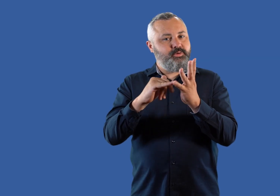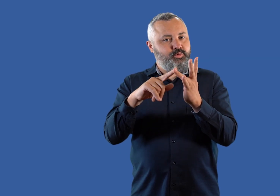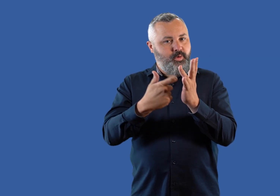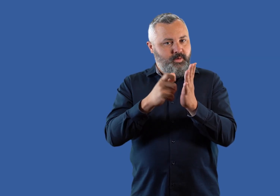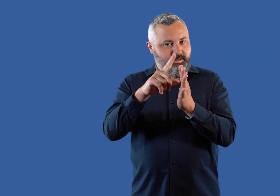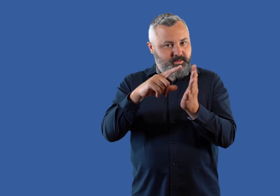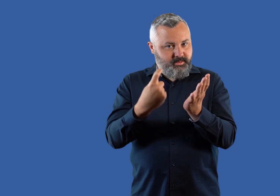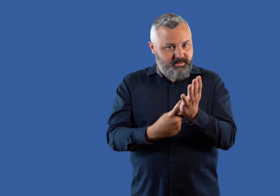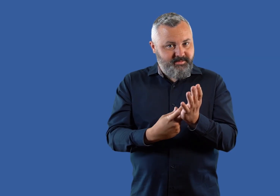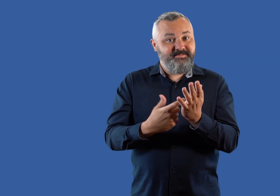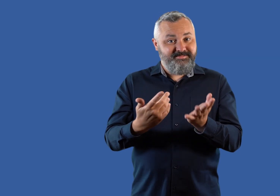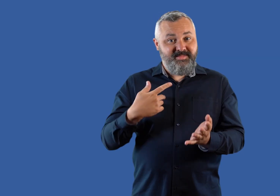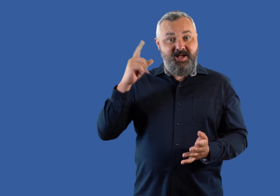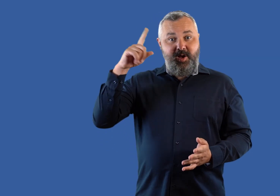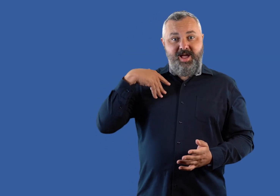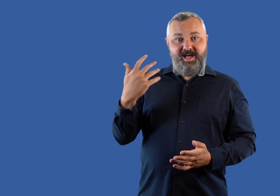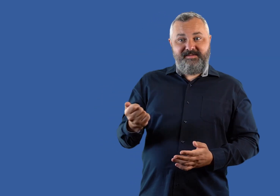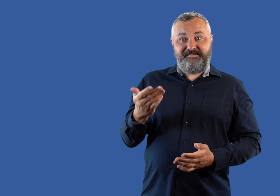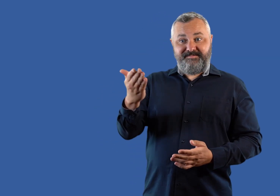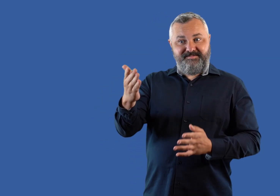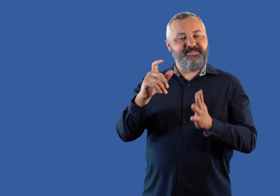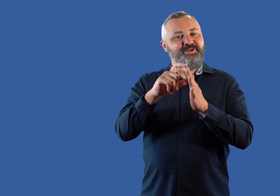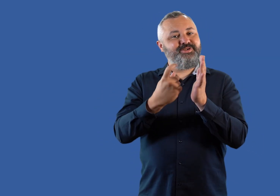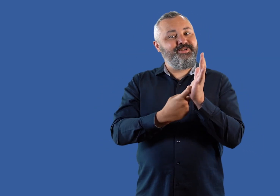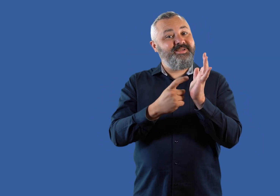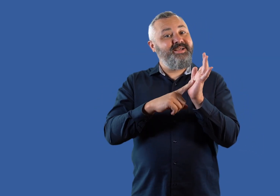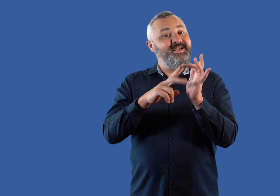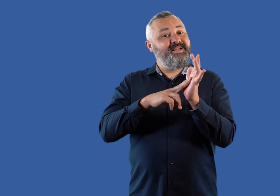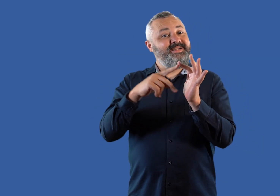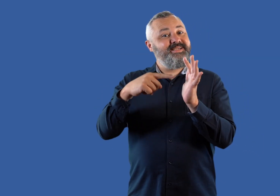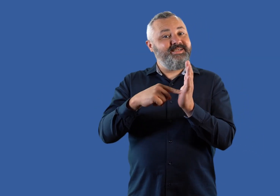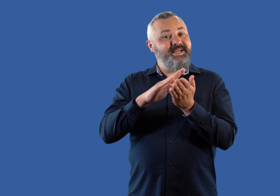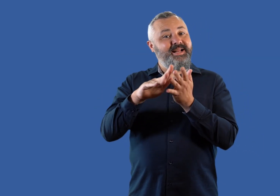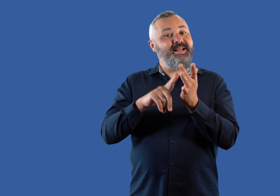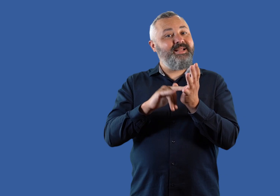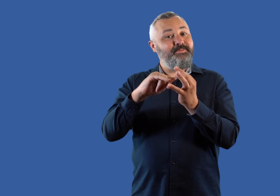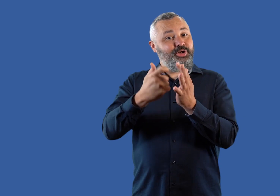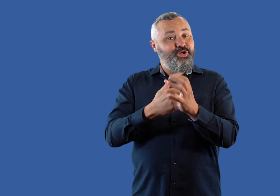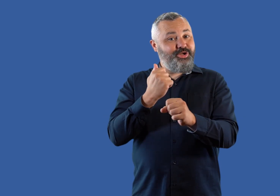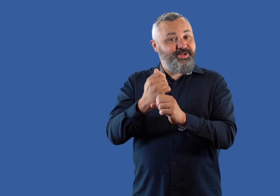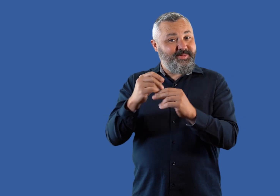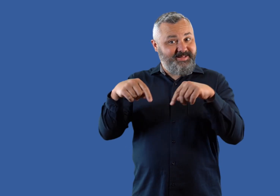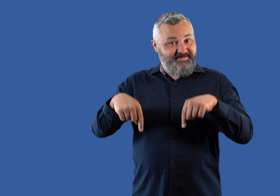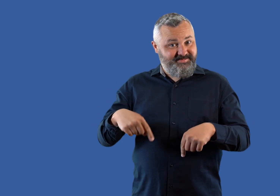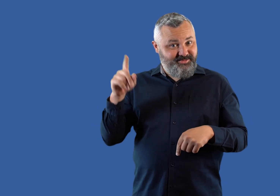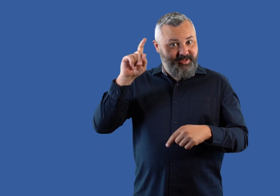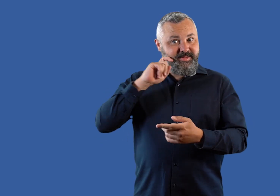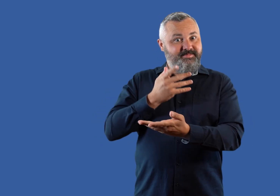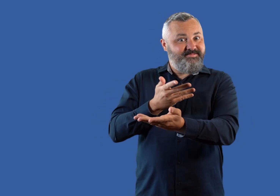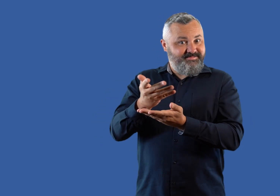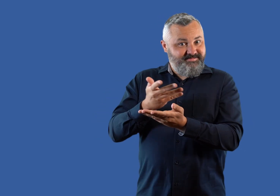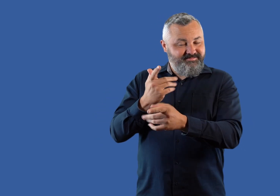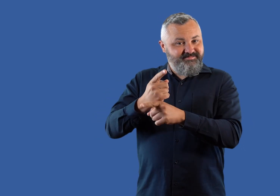disorder. With me today I have Dr. Lynette Hillsberg, who will explain what this means.